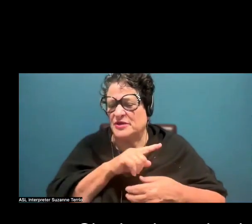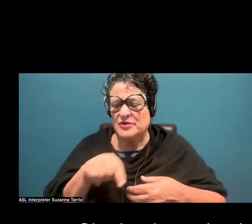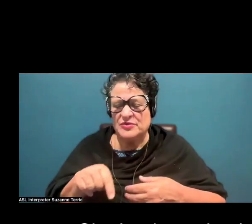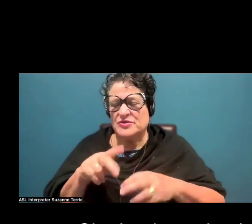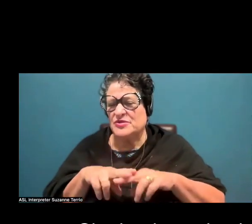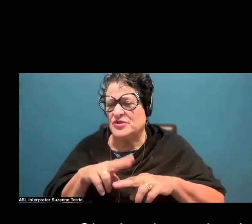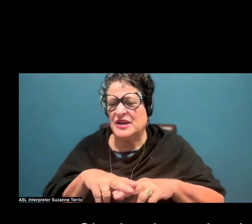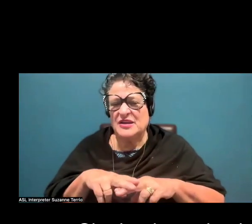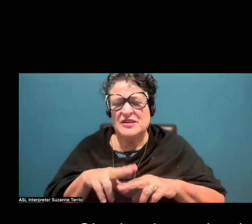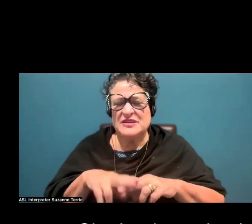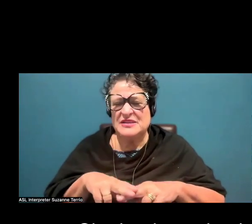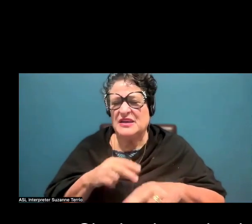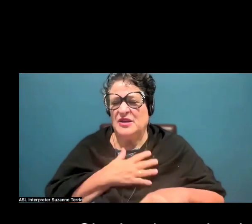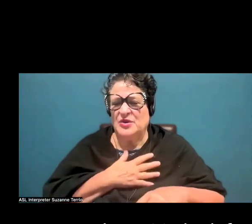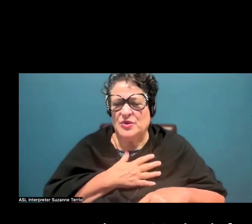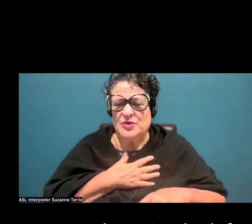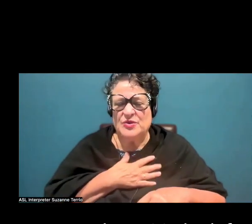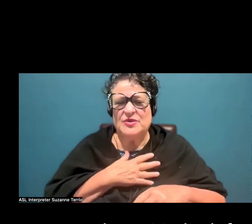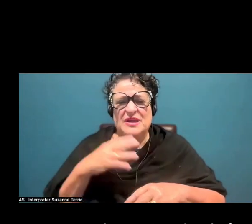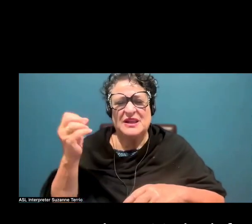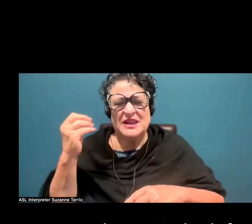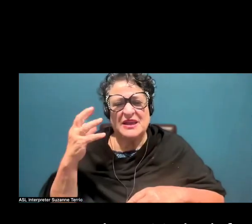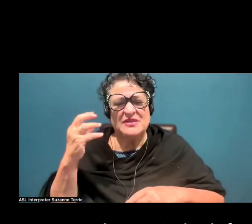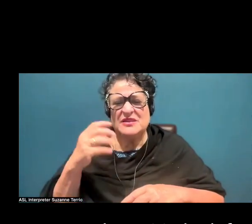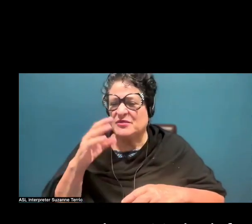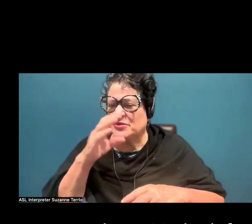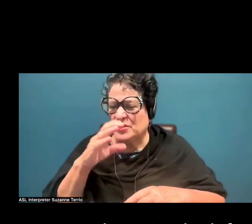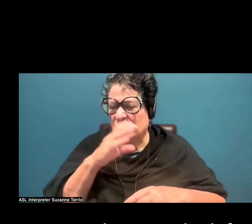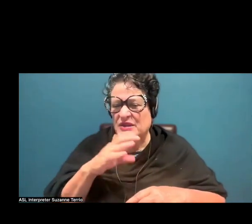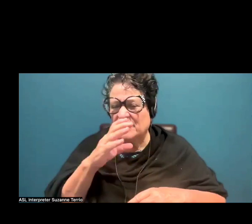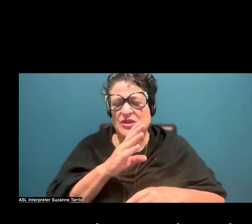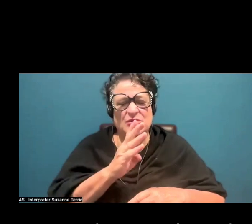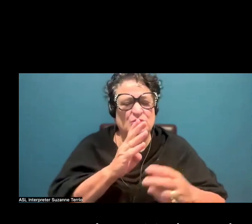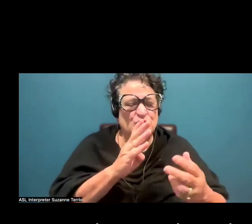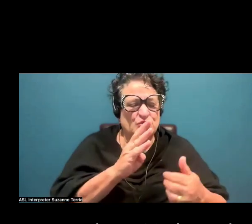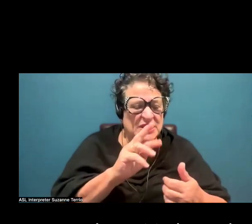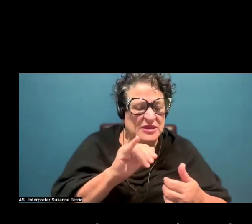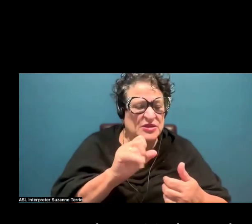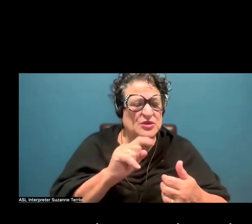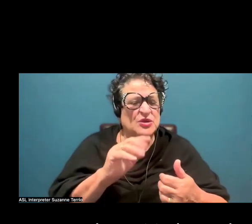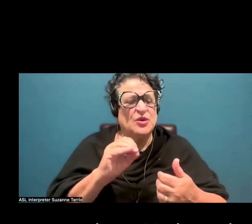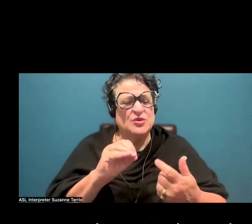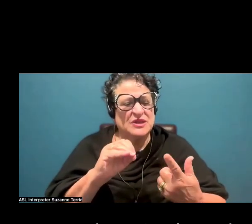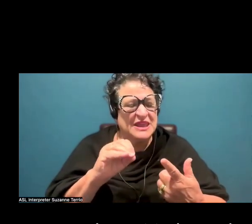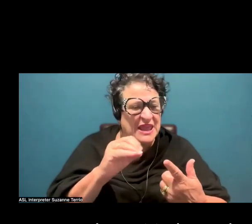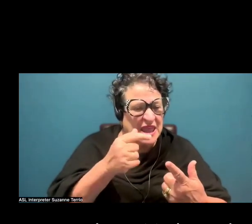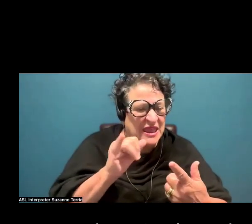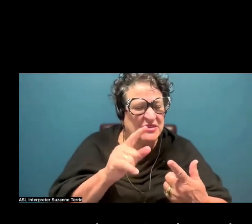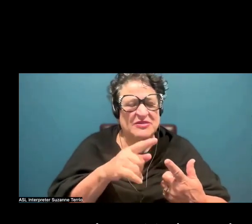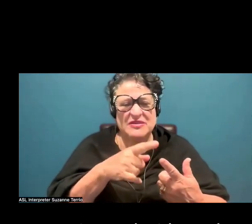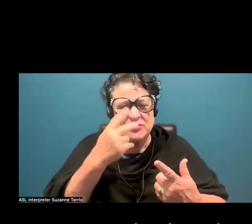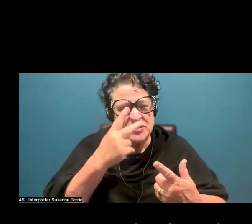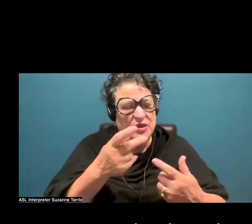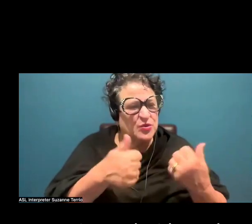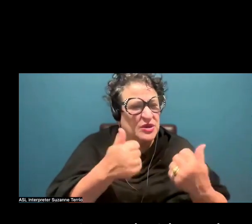down, heart hammering, legs trembling. I want to look for the Bristows, the Gales. I want to know how they're taking it, see which of them has dissolved